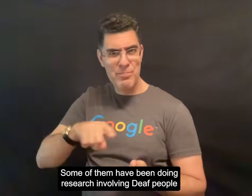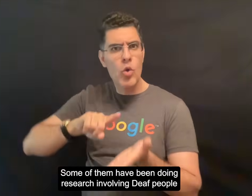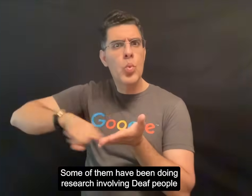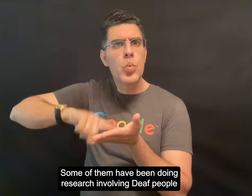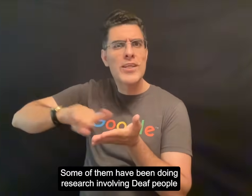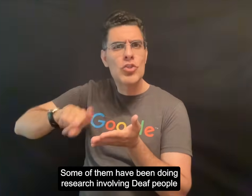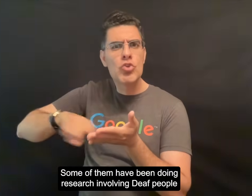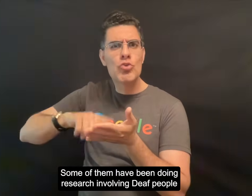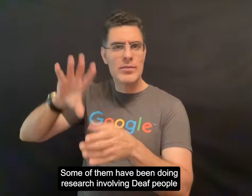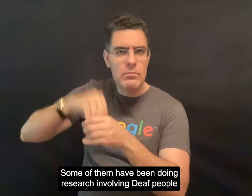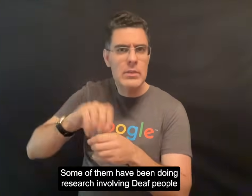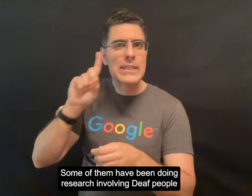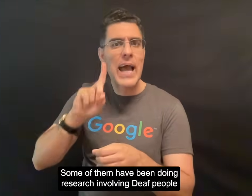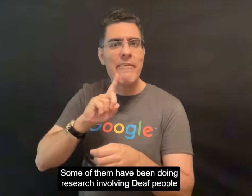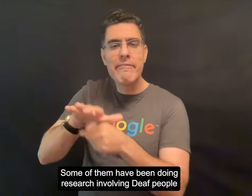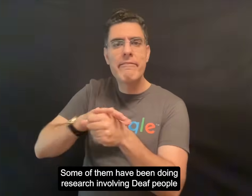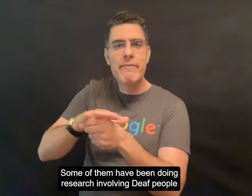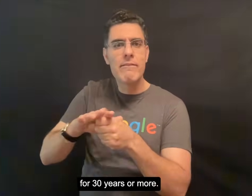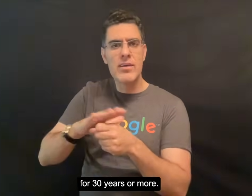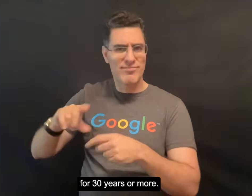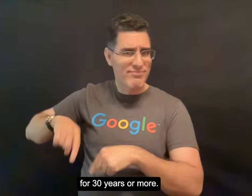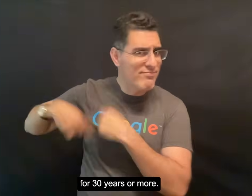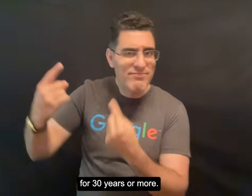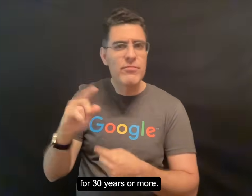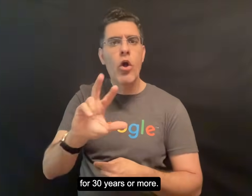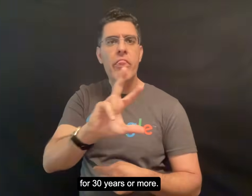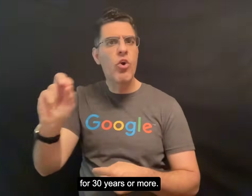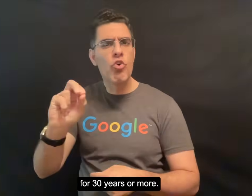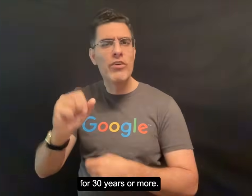Some of them have been doing research involving Deaf people for 30 years or more.